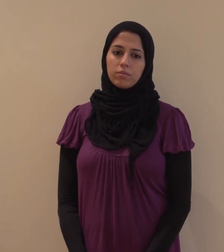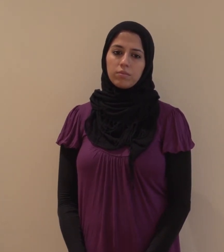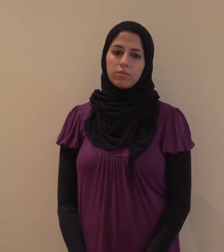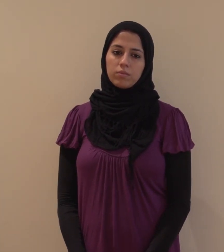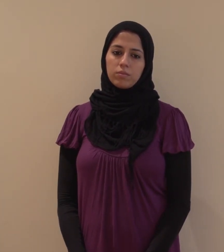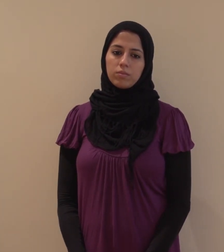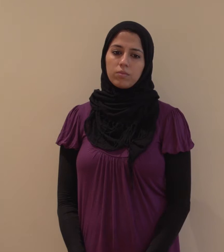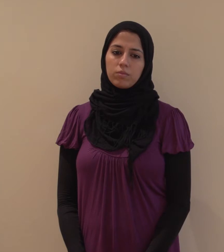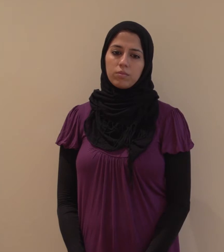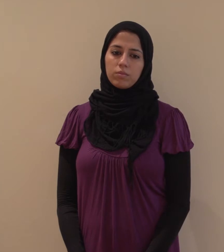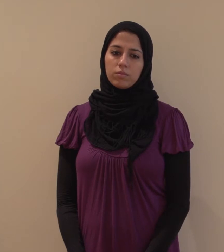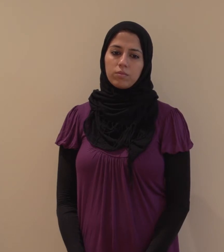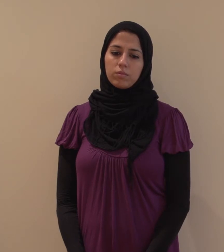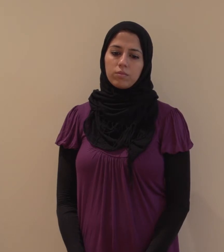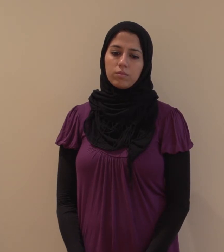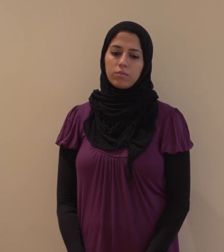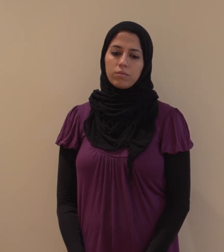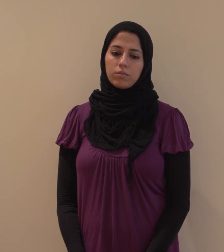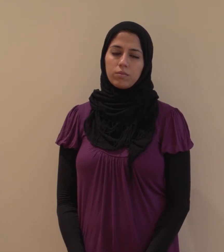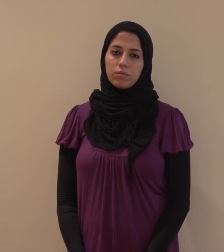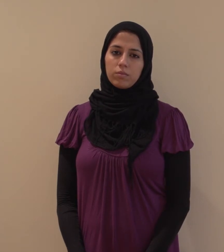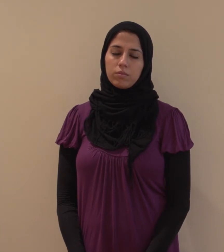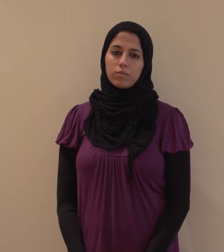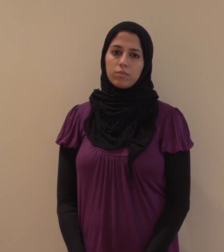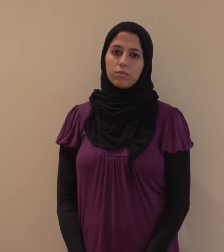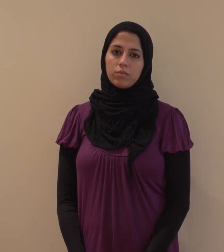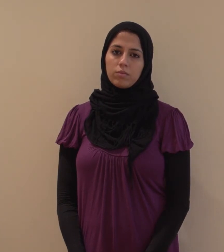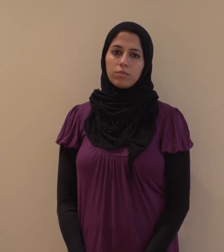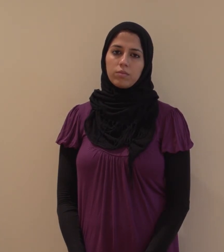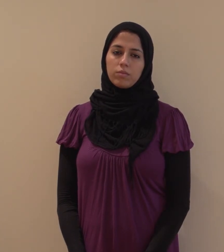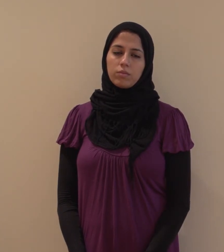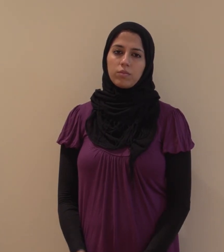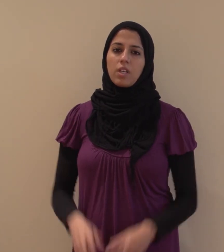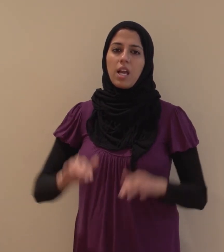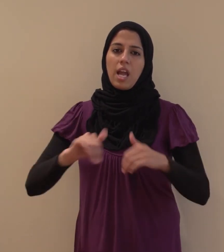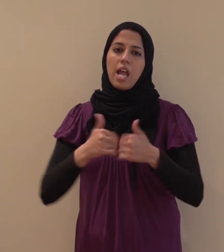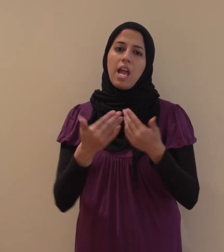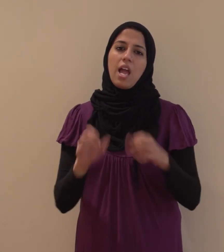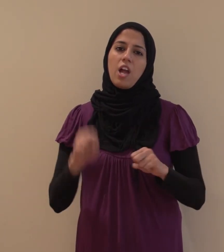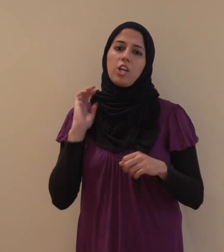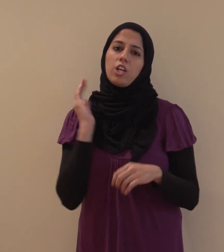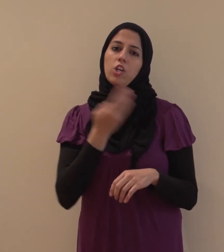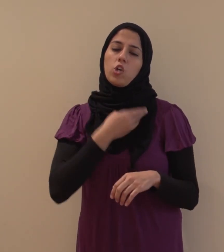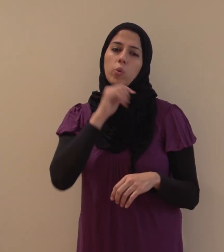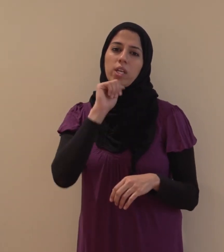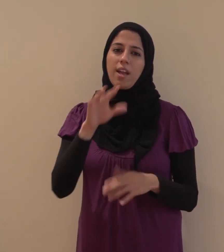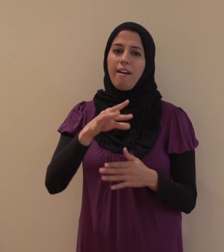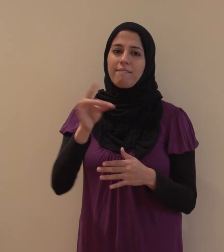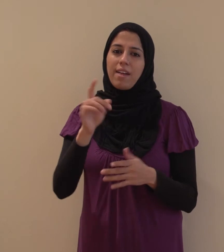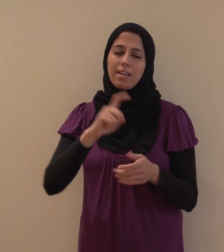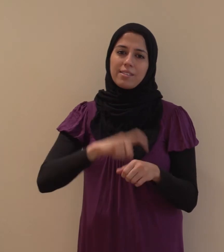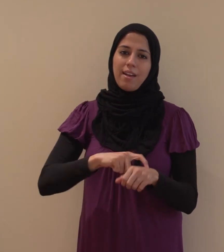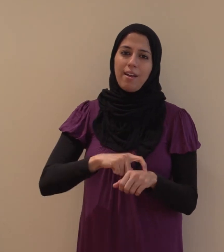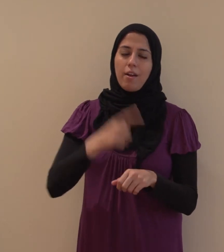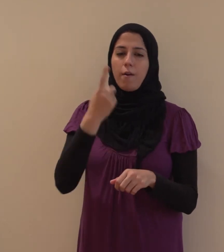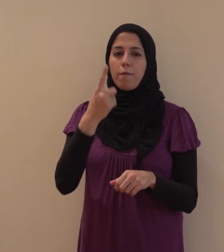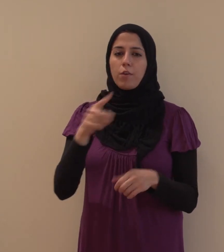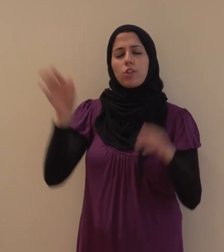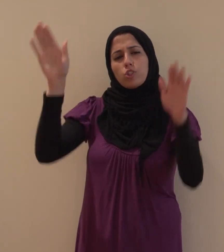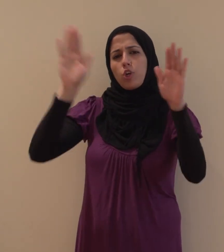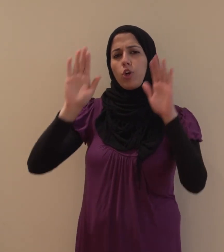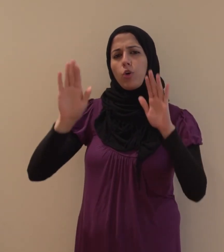time for this great book that Allah subhanahu wa ta'ala has given us as a miracle, for all of